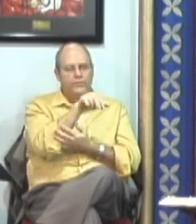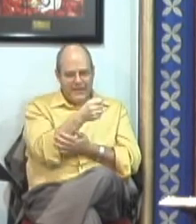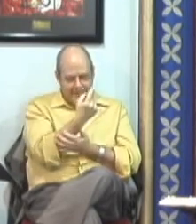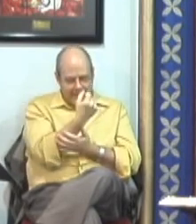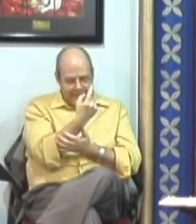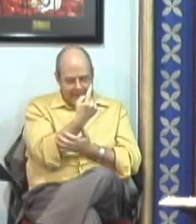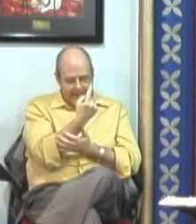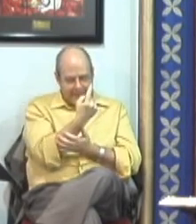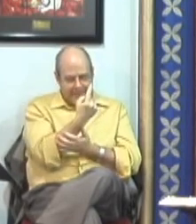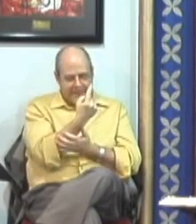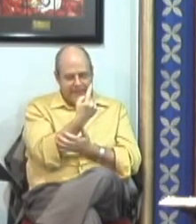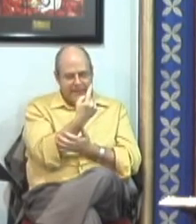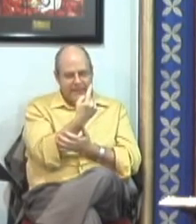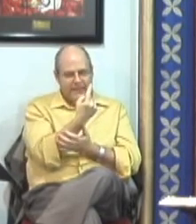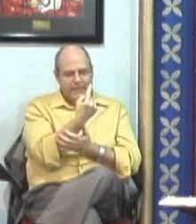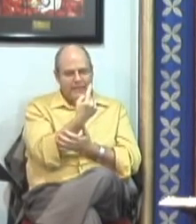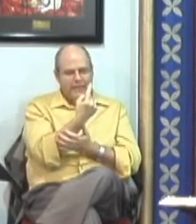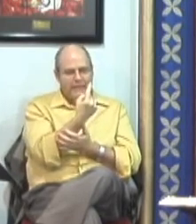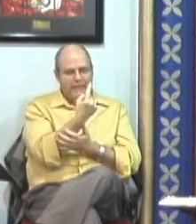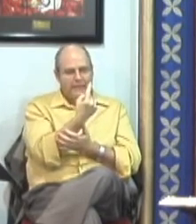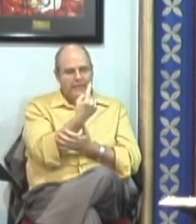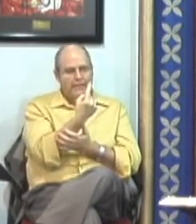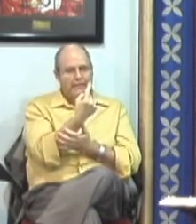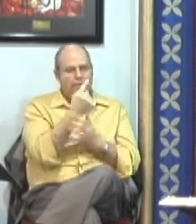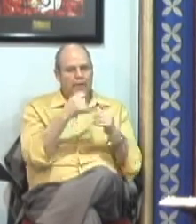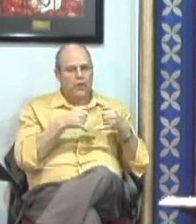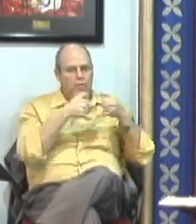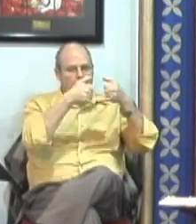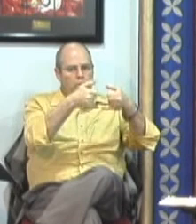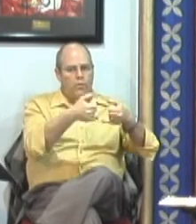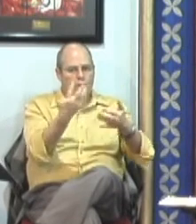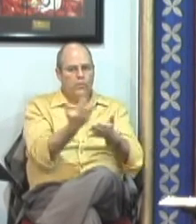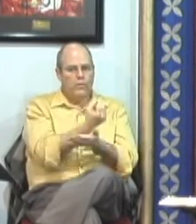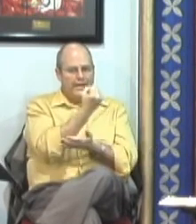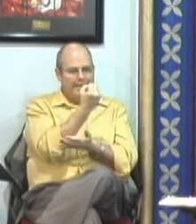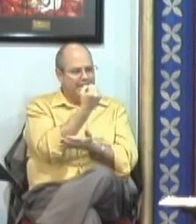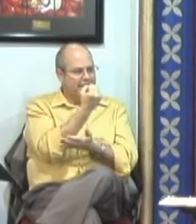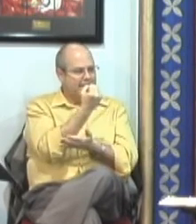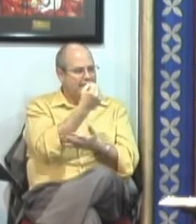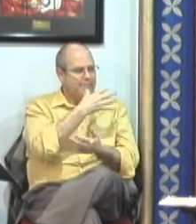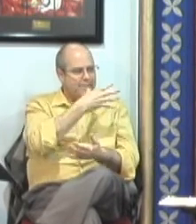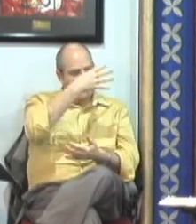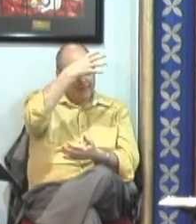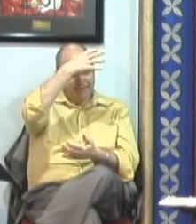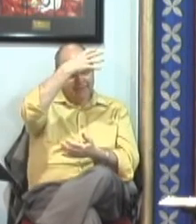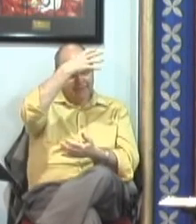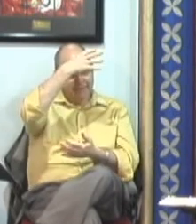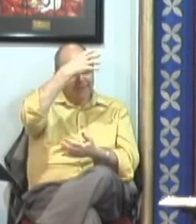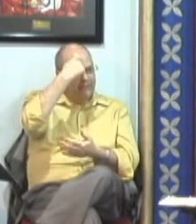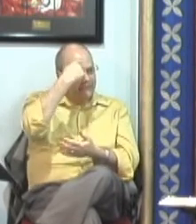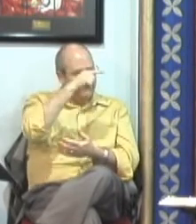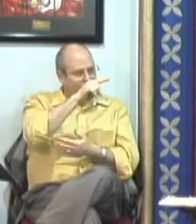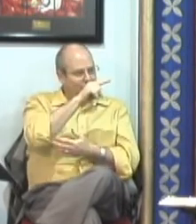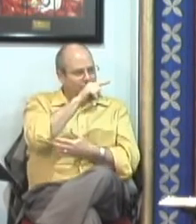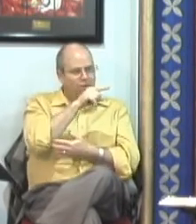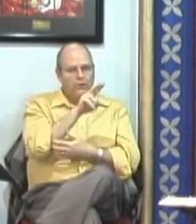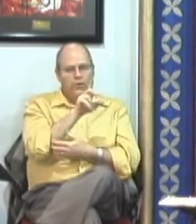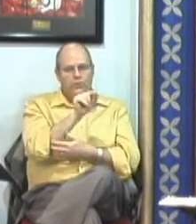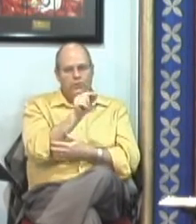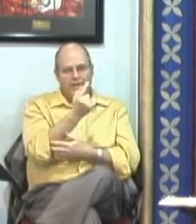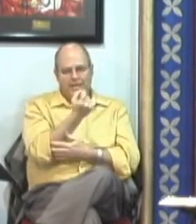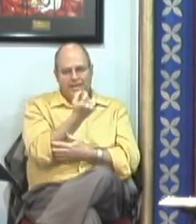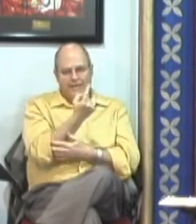2011. These were the award-winning parents for 2011. So these